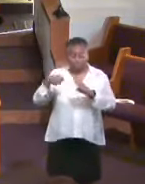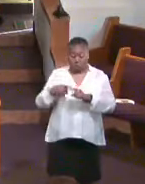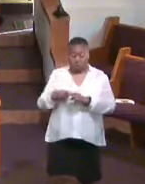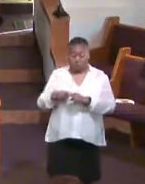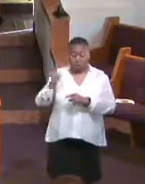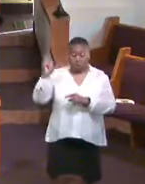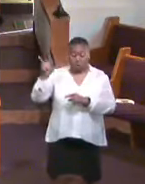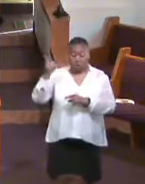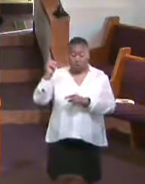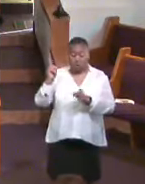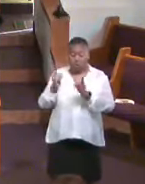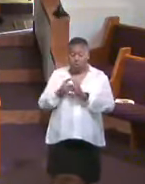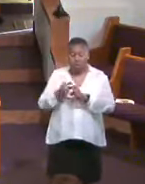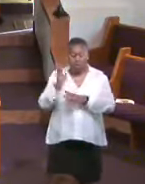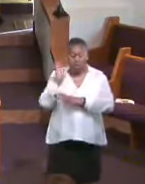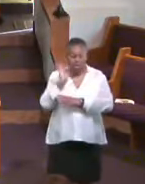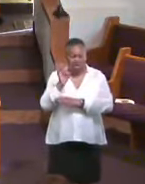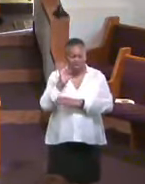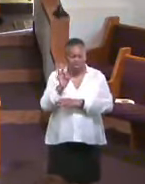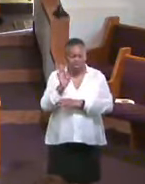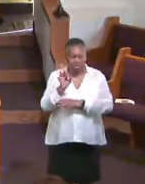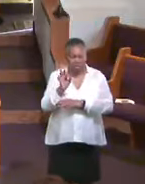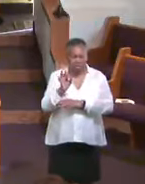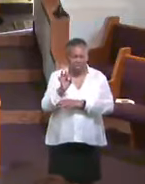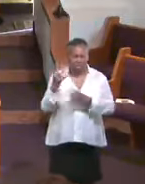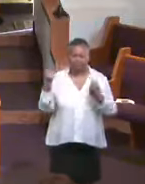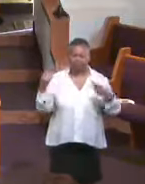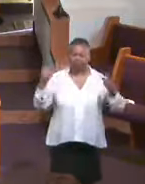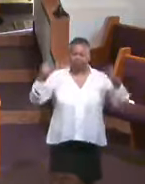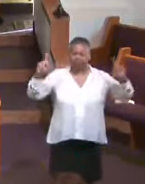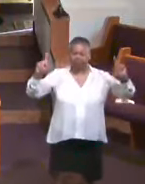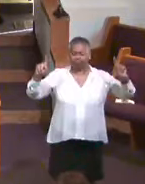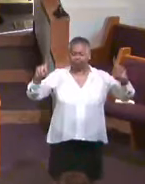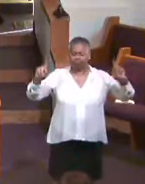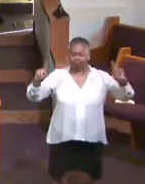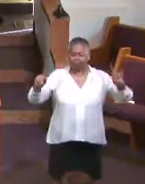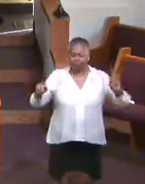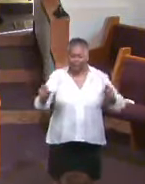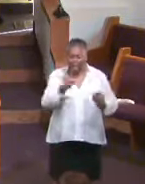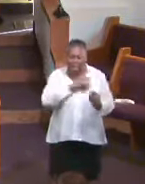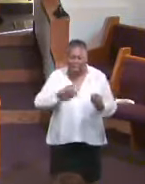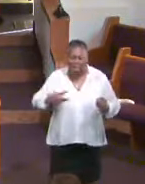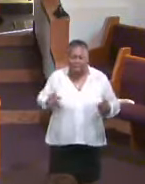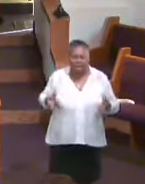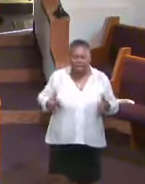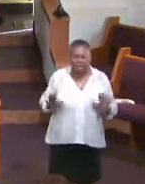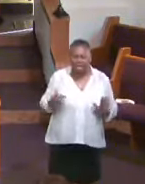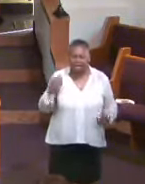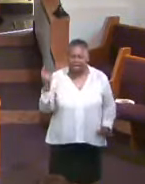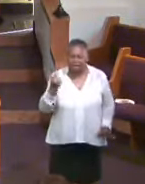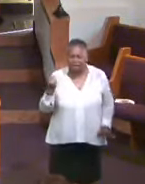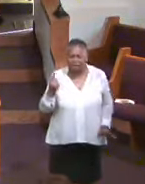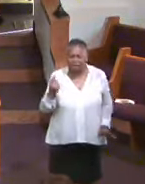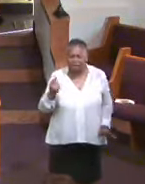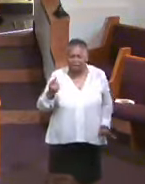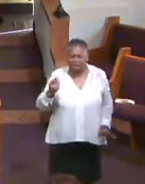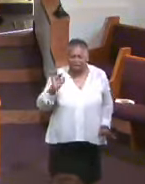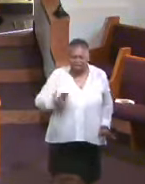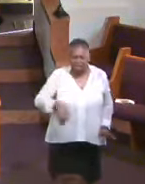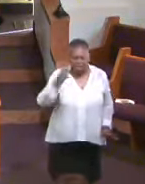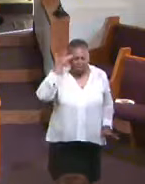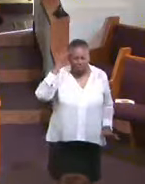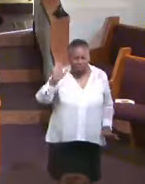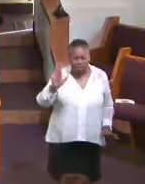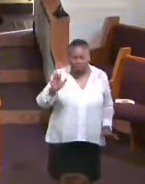not return to you void. So, Father God, let your word go forth, Lord. Lord, let somebody who does not know you or